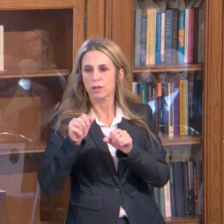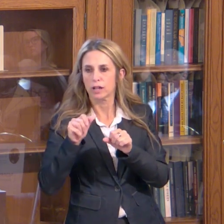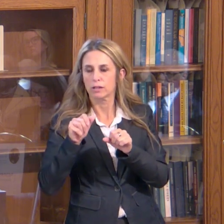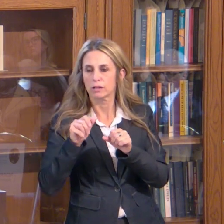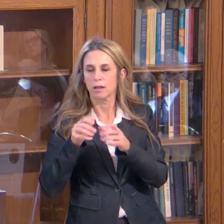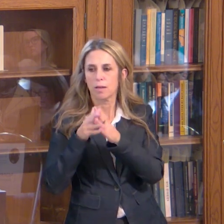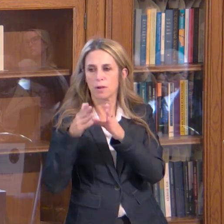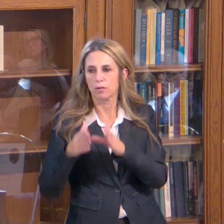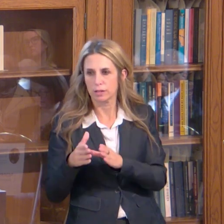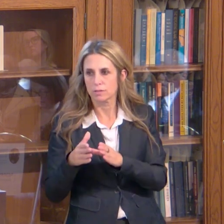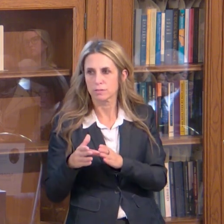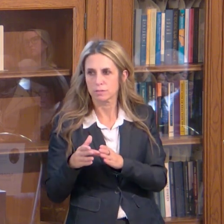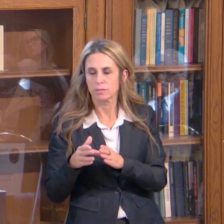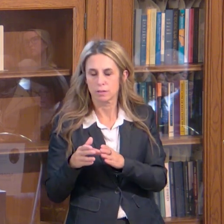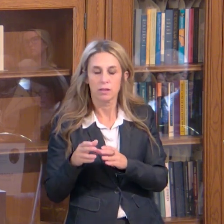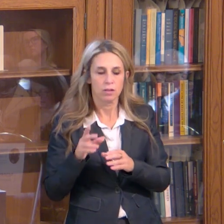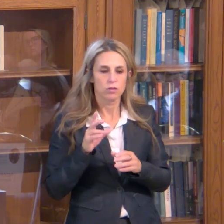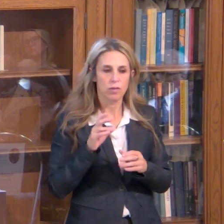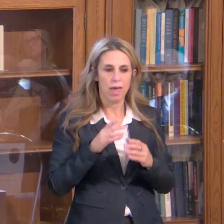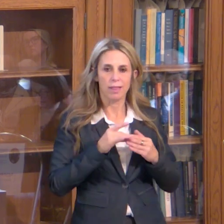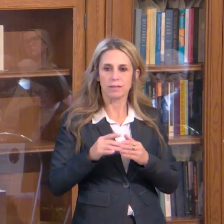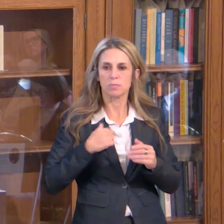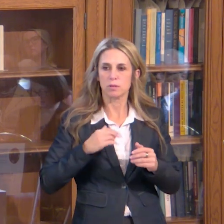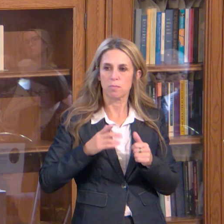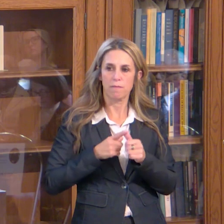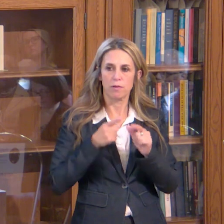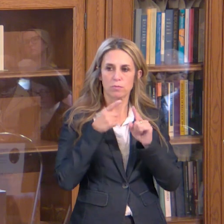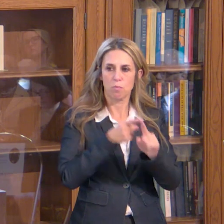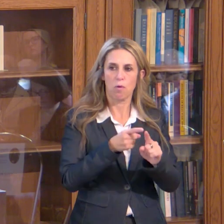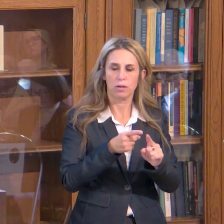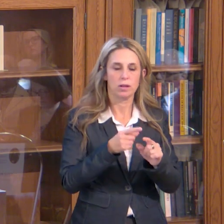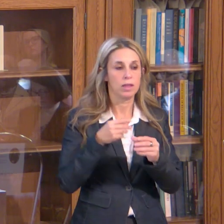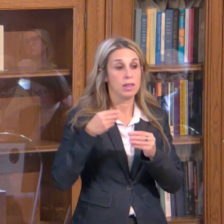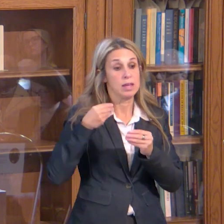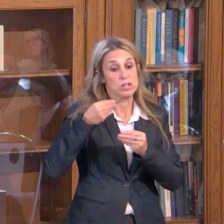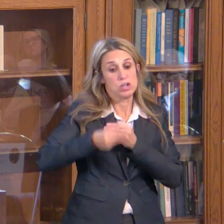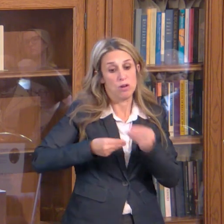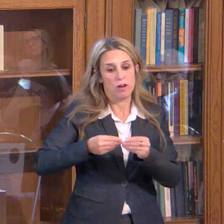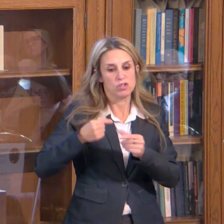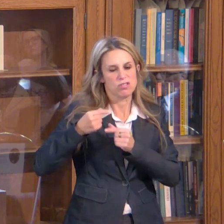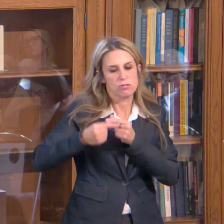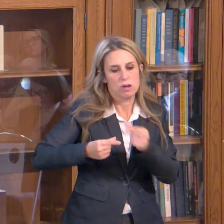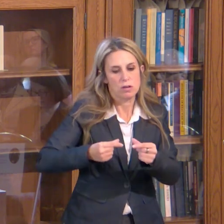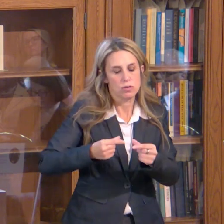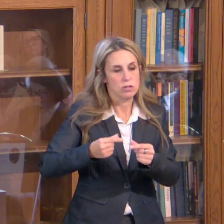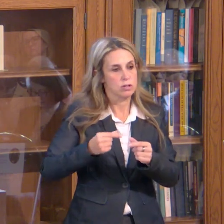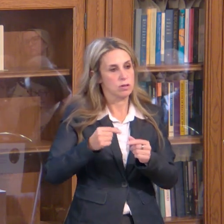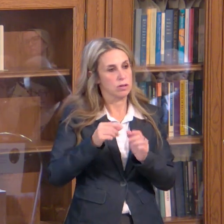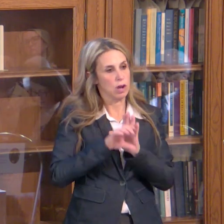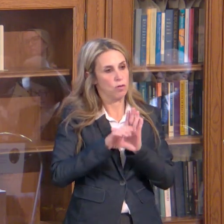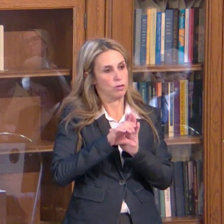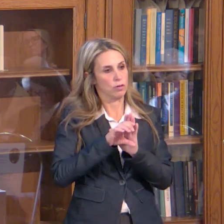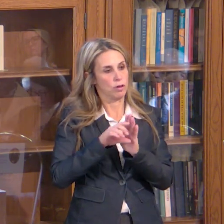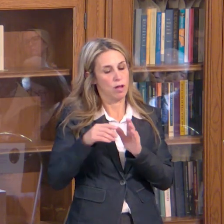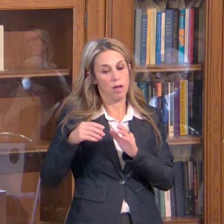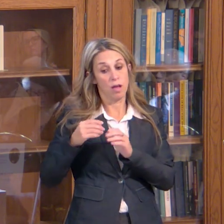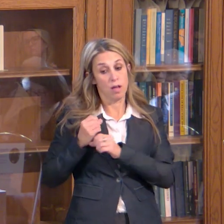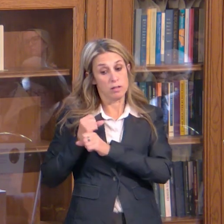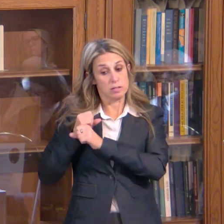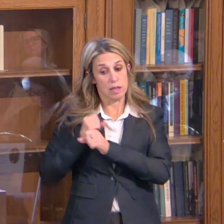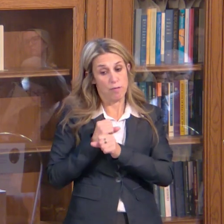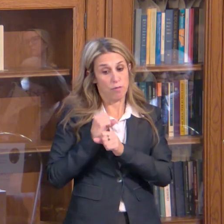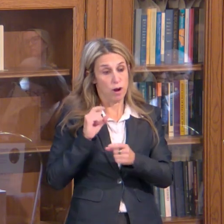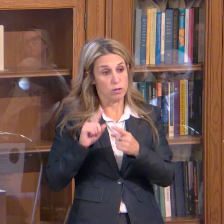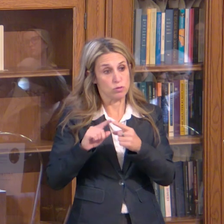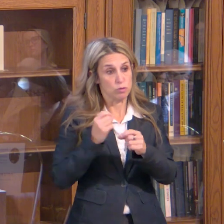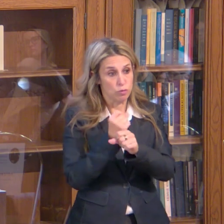point that I want to talk about today and that's namely the generational character of From Slavery to Freedom now the long life